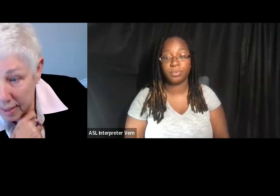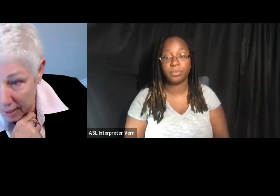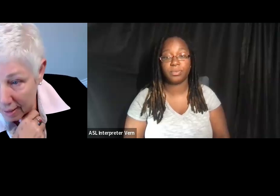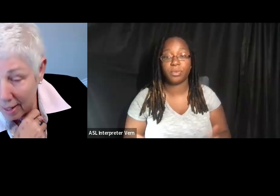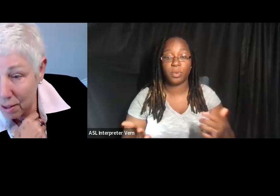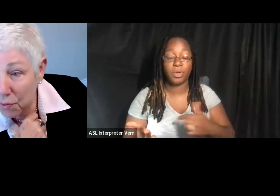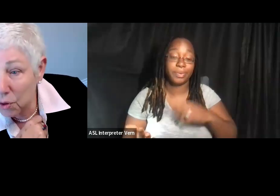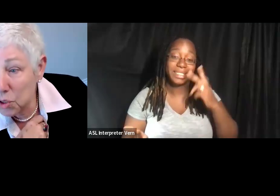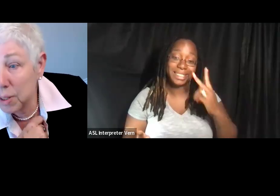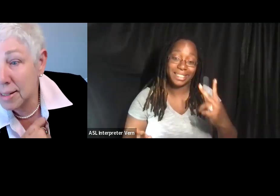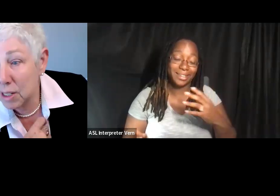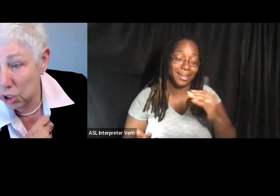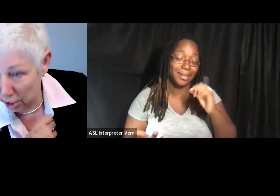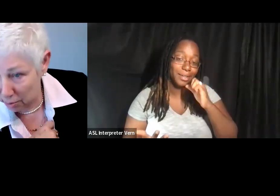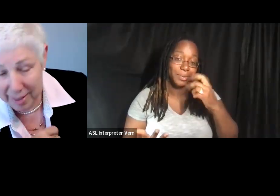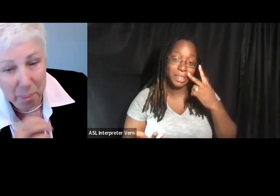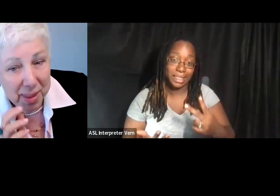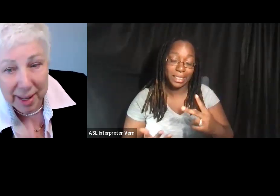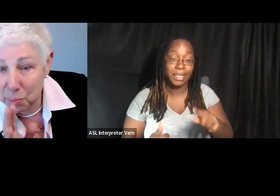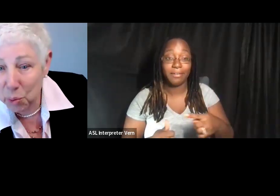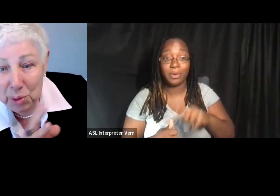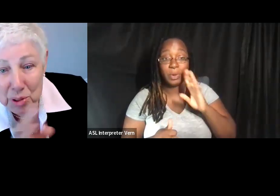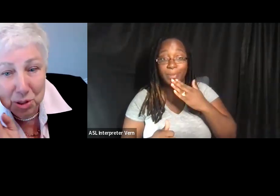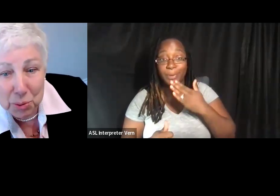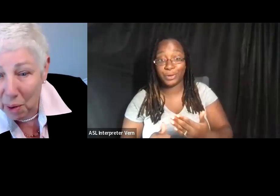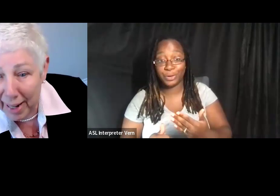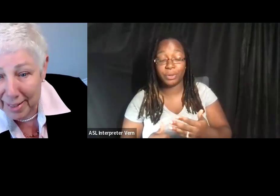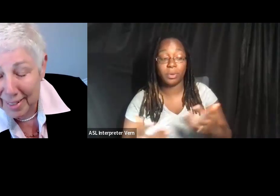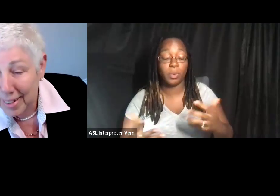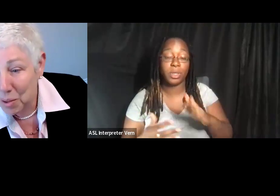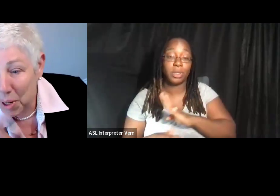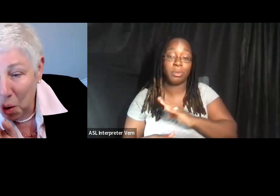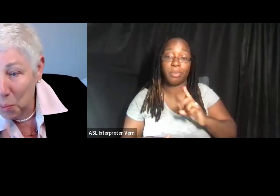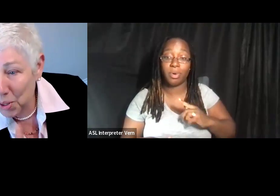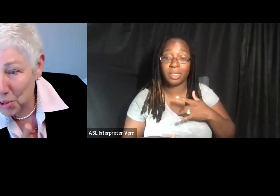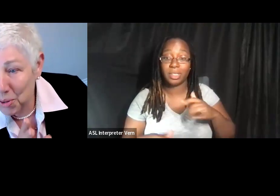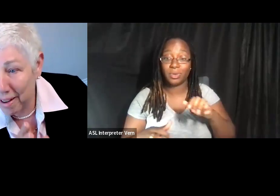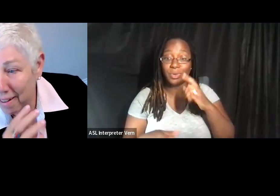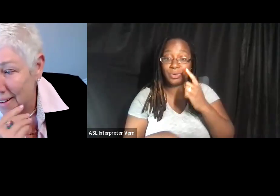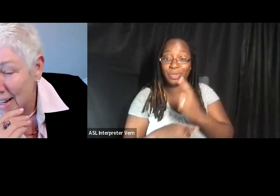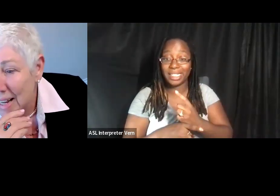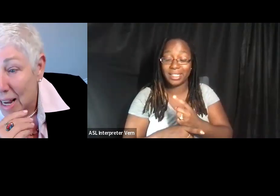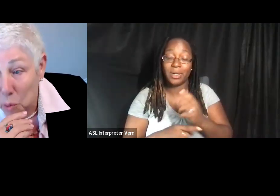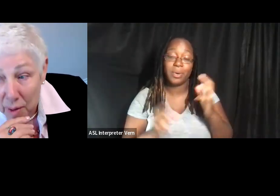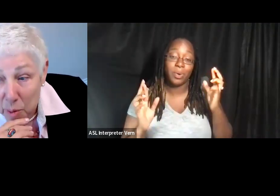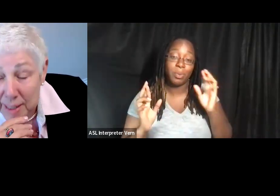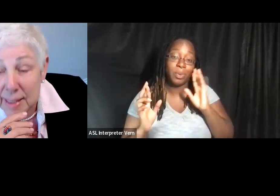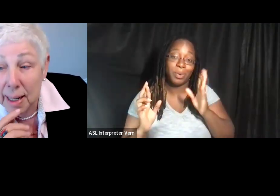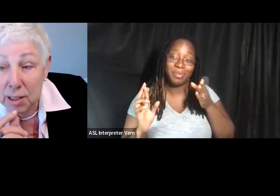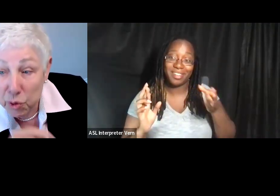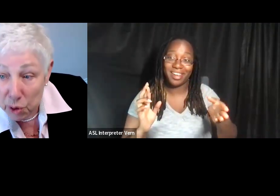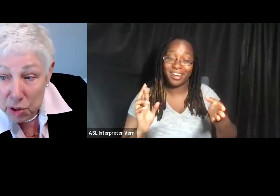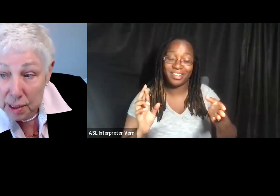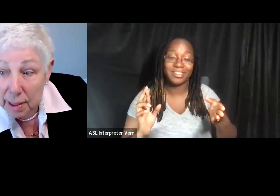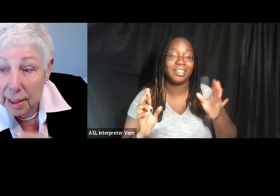don't see. And the first one is the good. Some things boards do right, and we hope that you're there. And one of them is